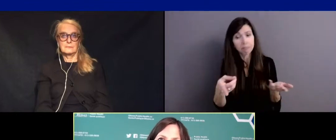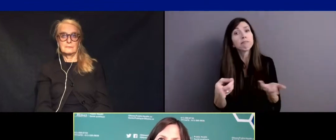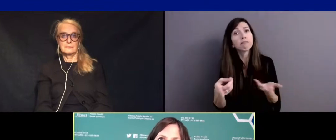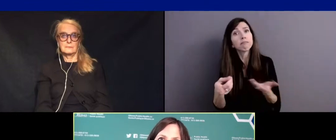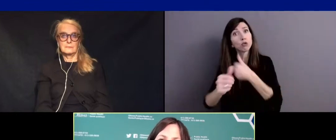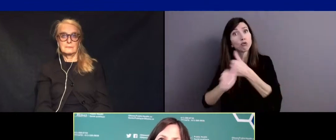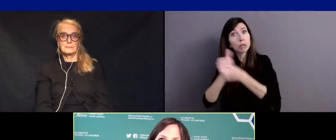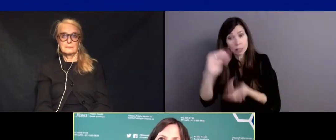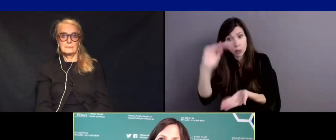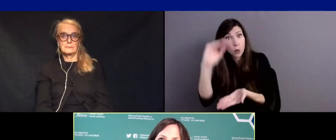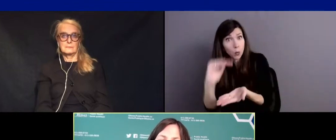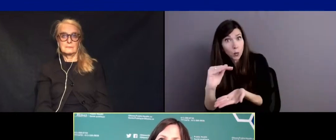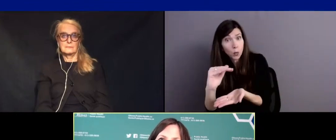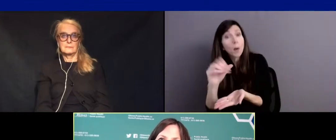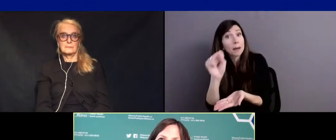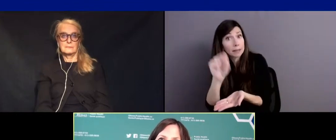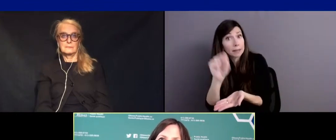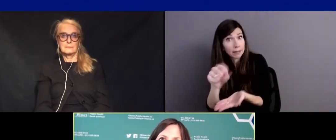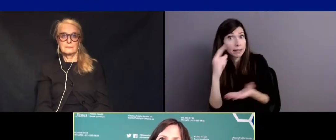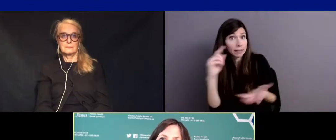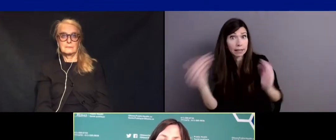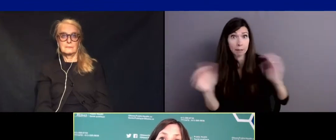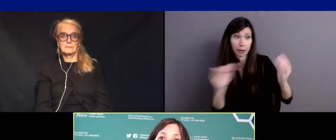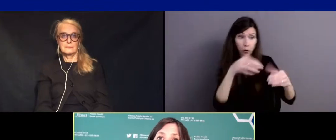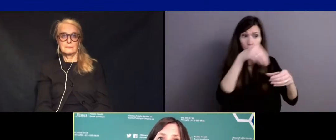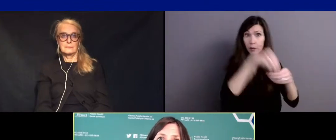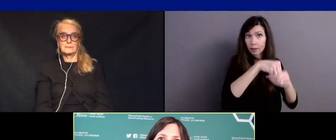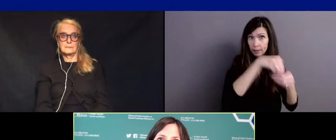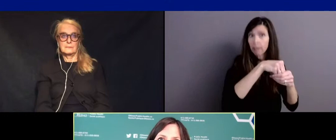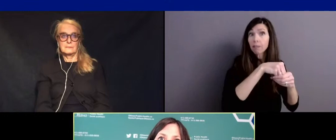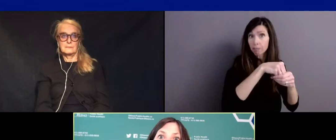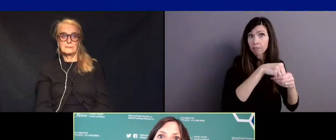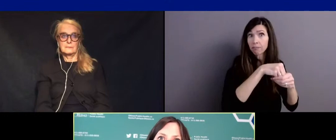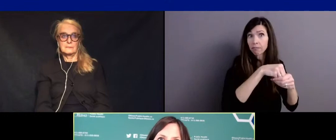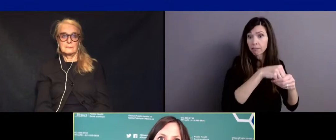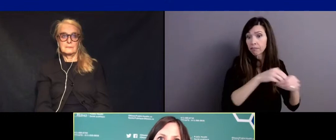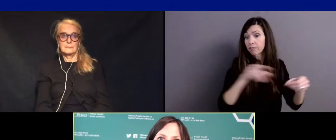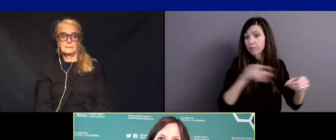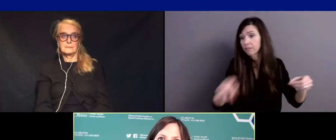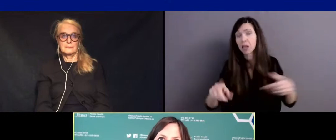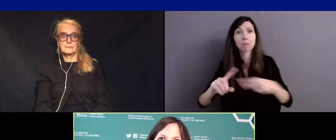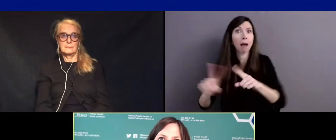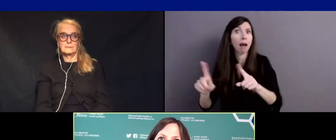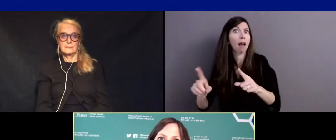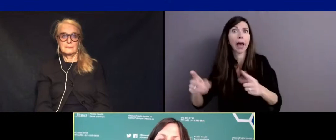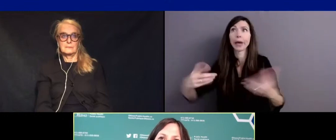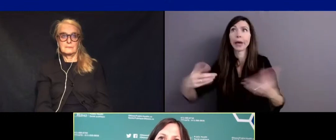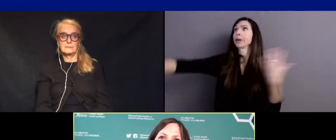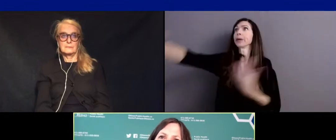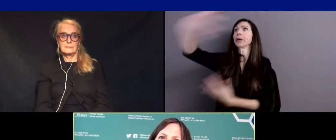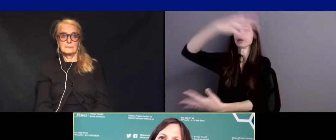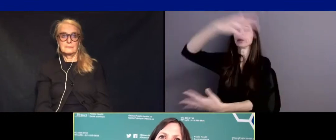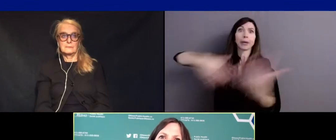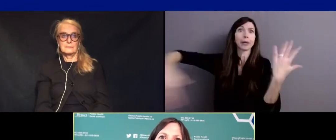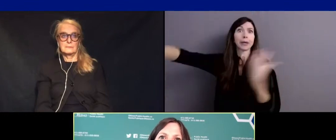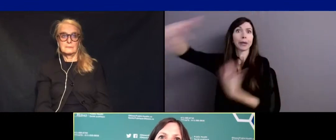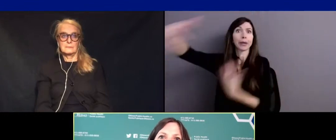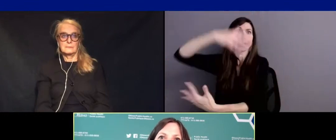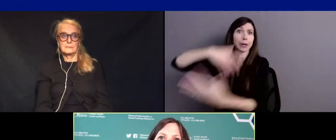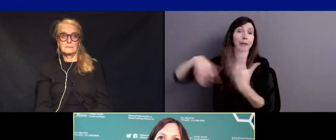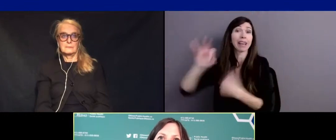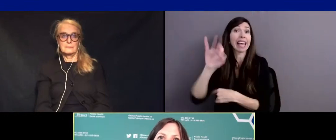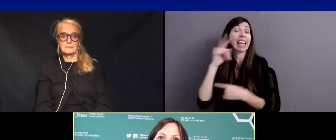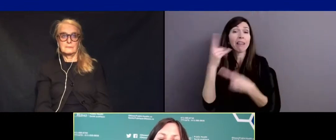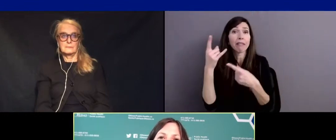air exchange. You know, if it's wide open to the air, it's almost infinite air exchanges. If it's more closed